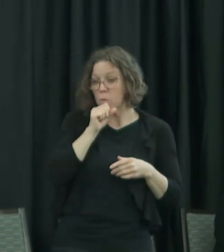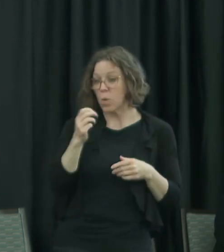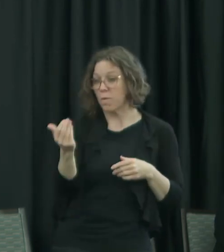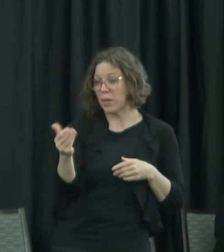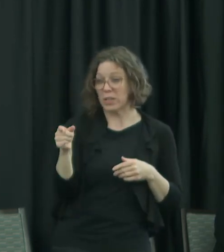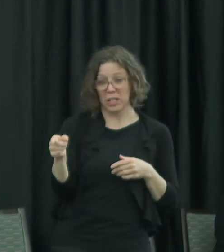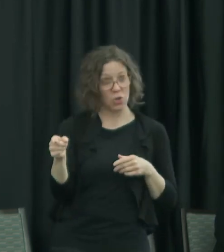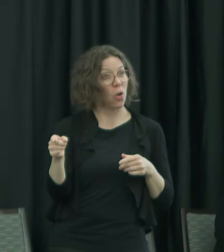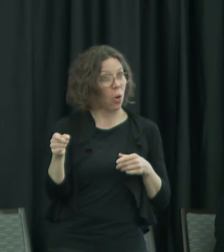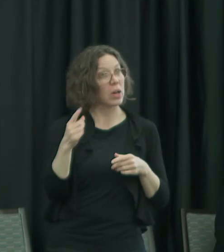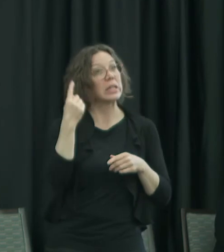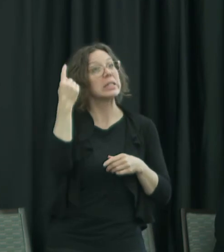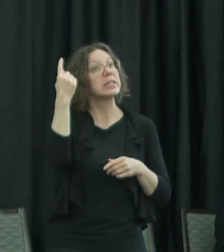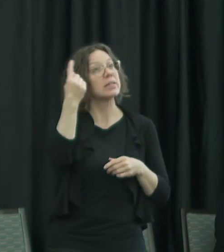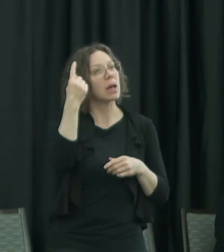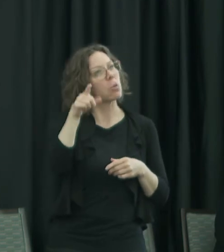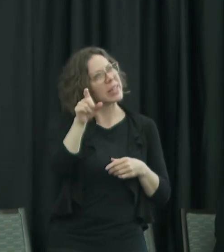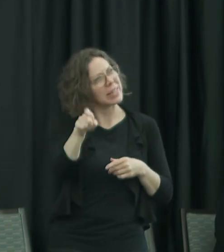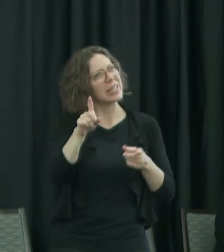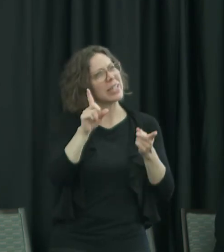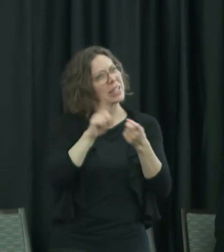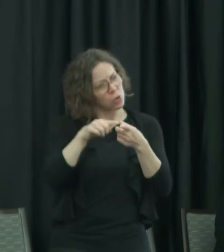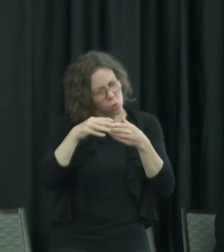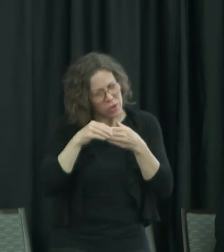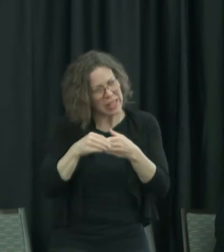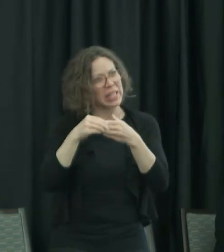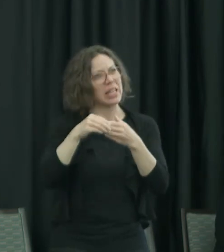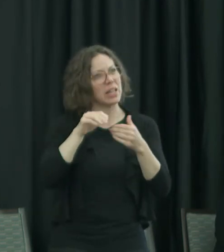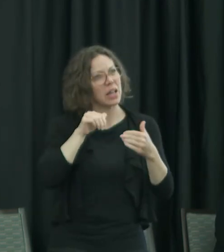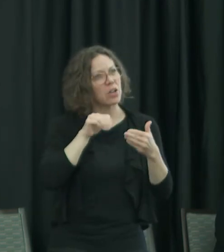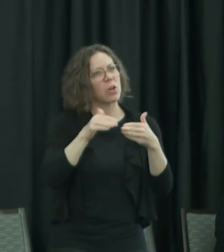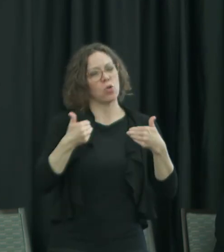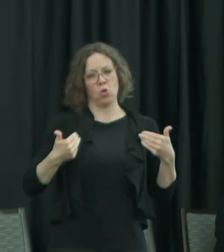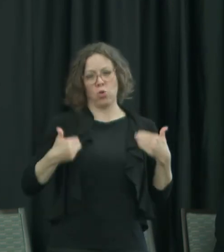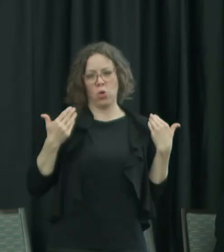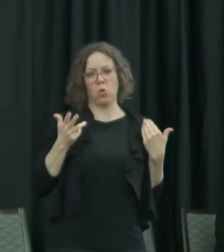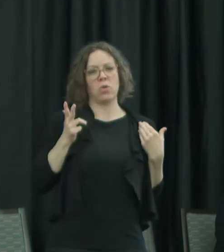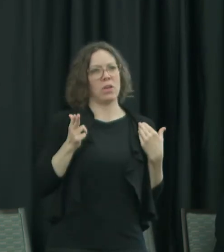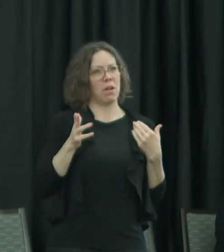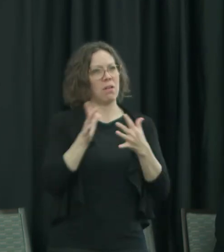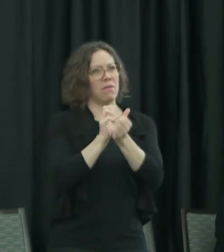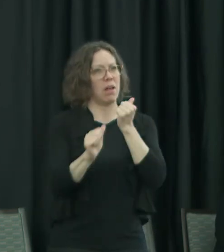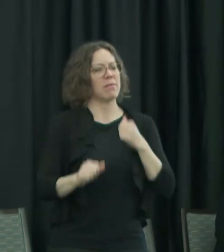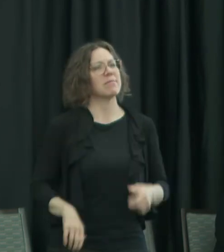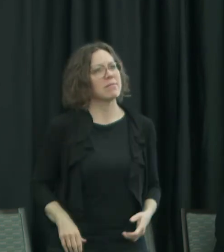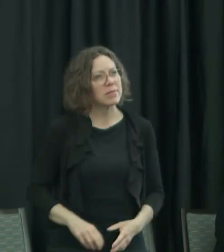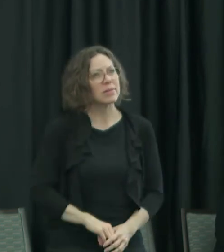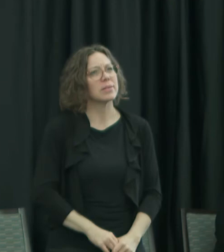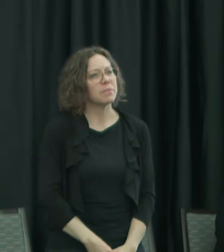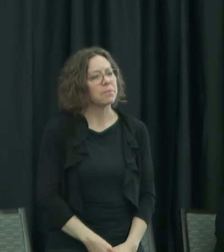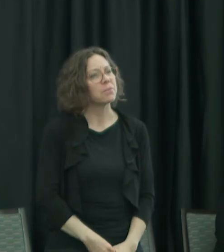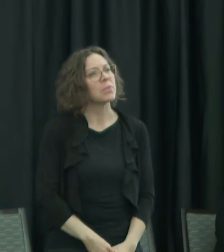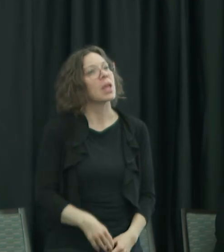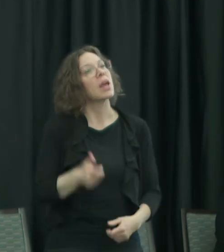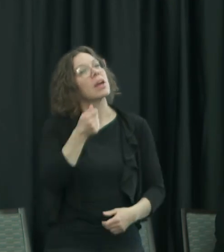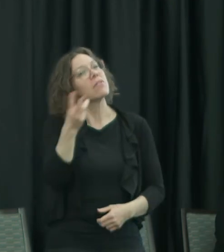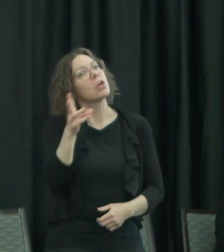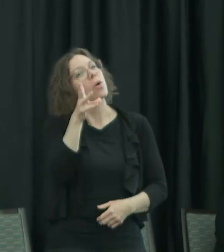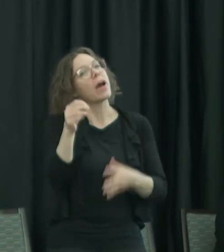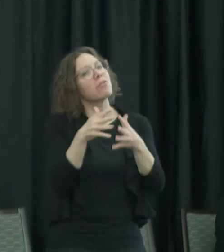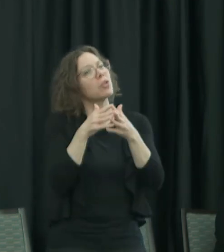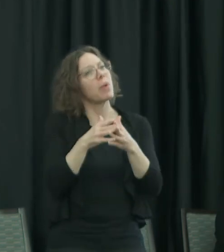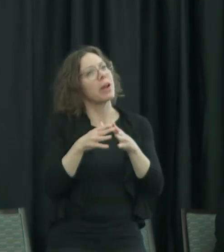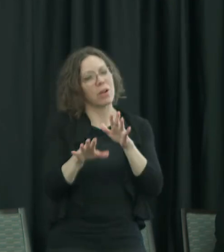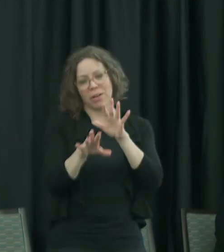African-American child, and someone needed to lead on addressing youth gun violence in our community. As one of the few African-American